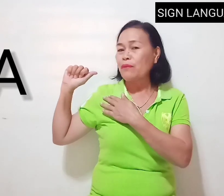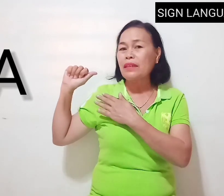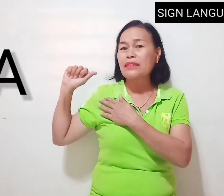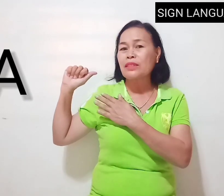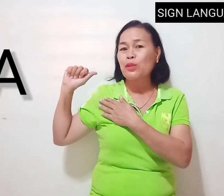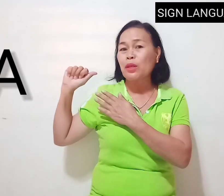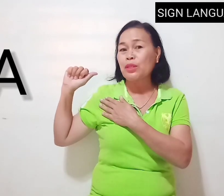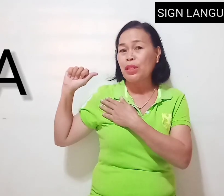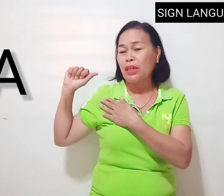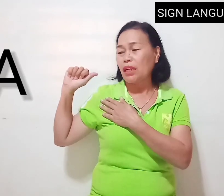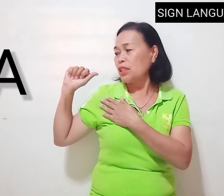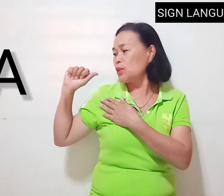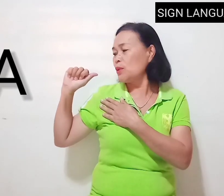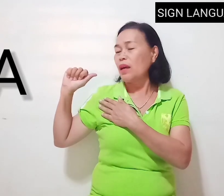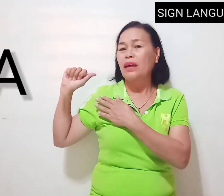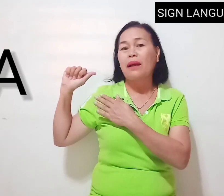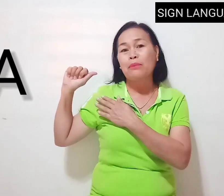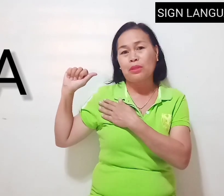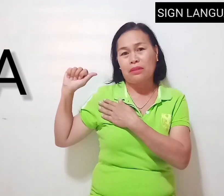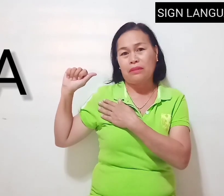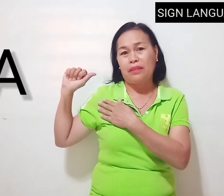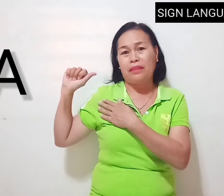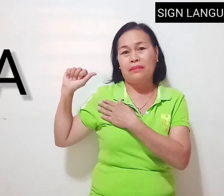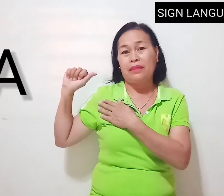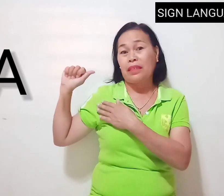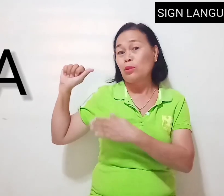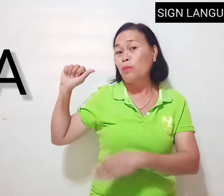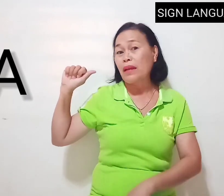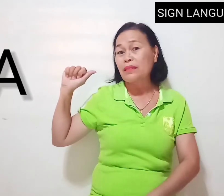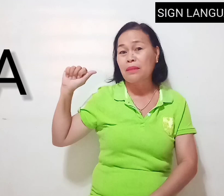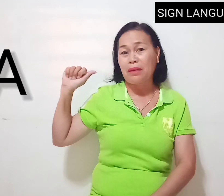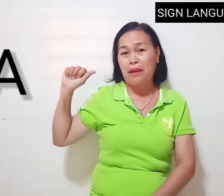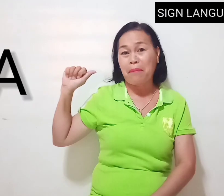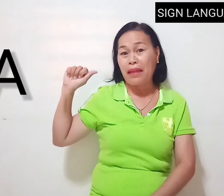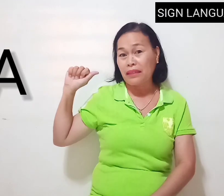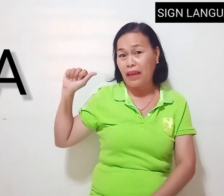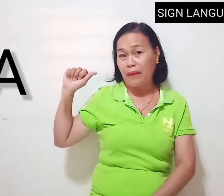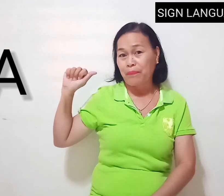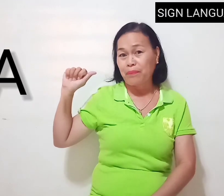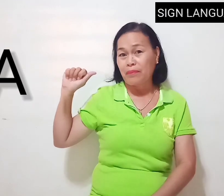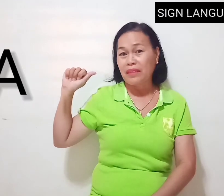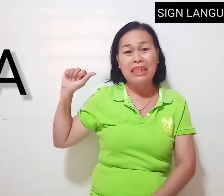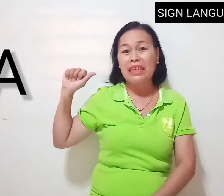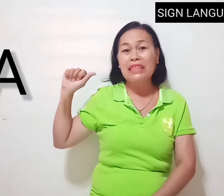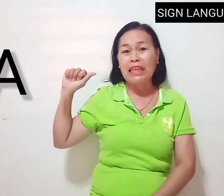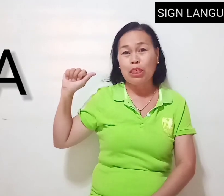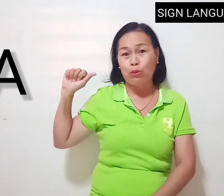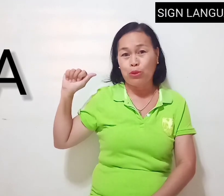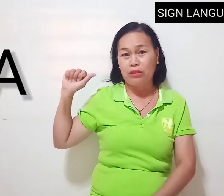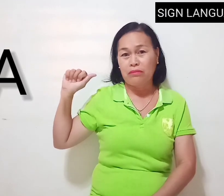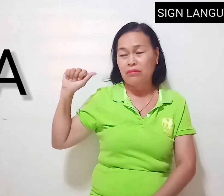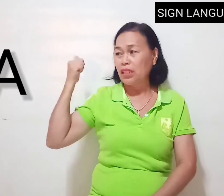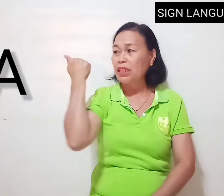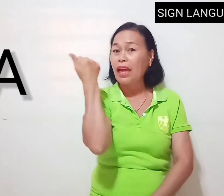level sa shoulder ang inyong kamot. Then, iatubang sa mga bata. Dili italikod. Dili